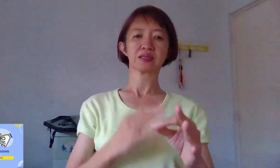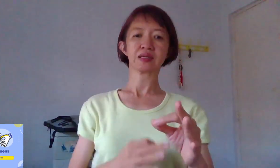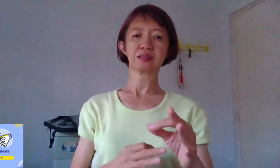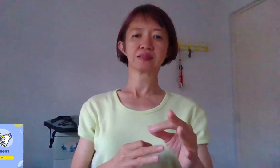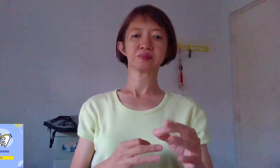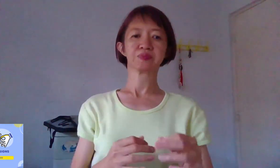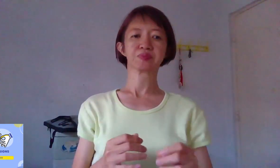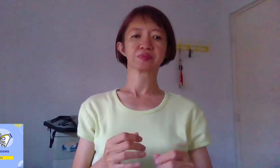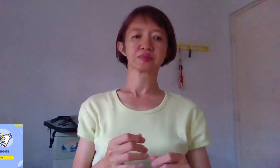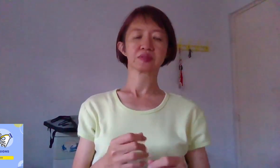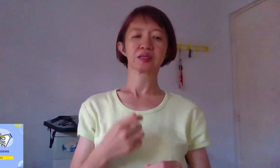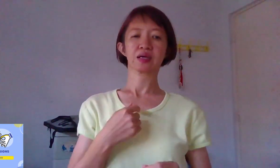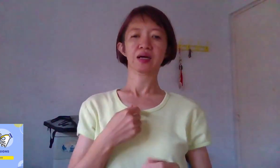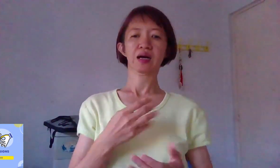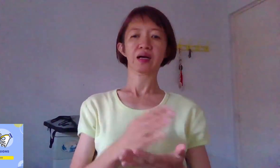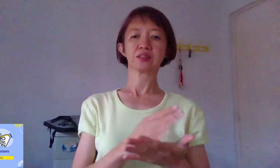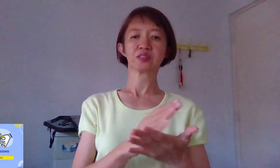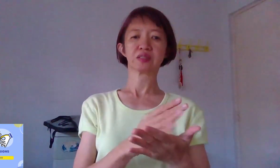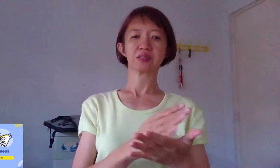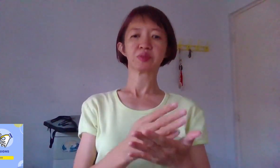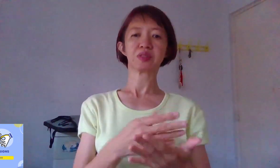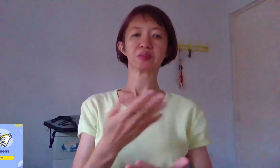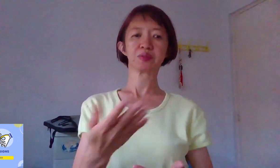Instead, I'll share with you